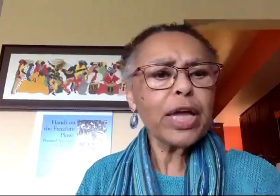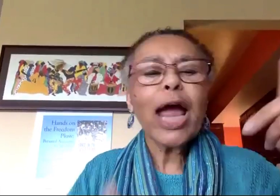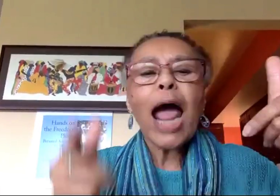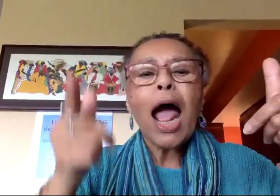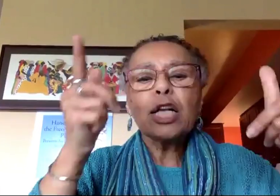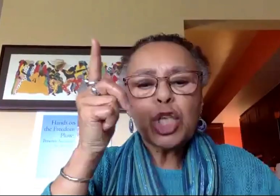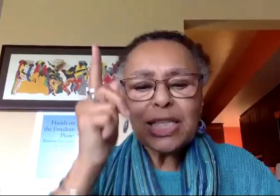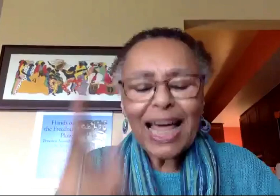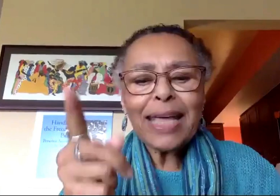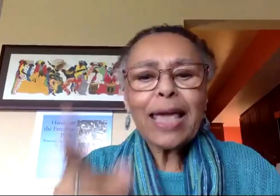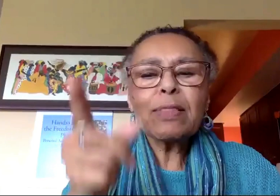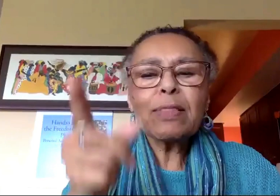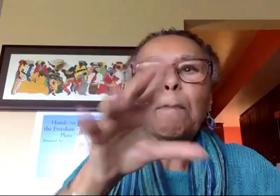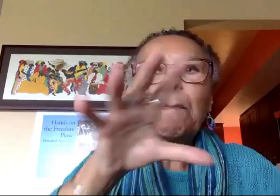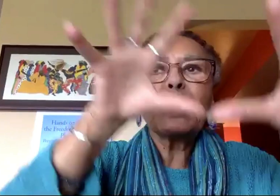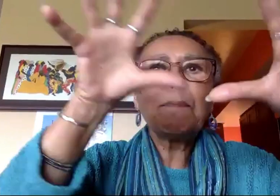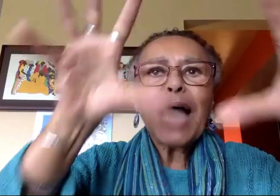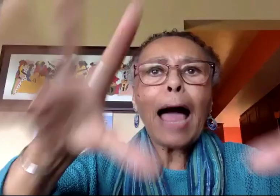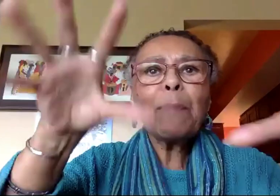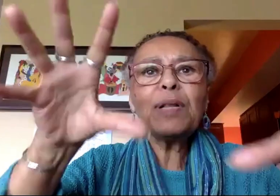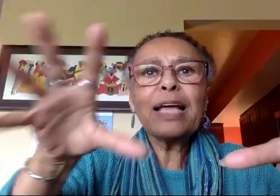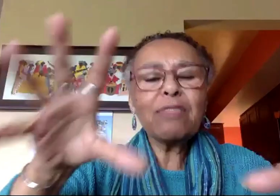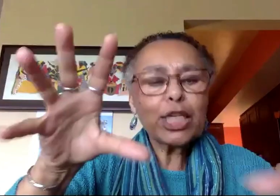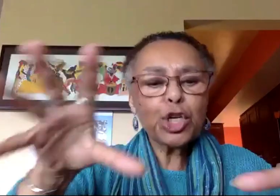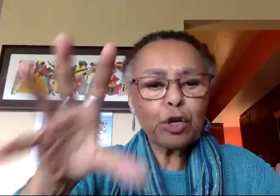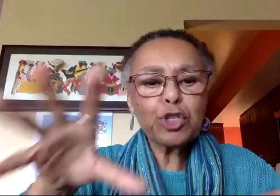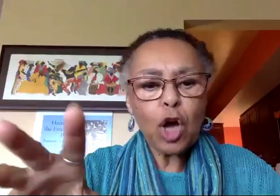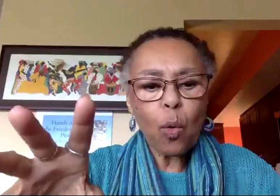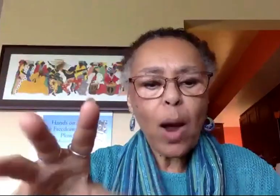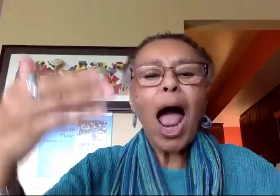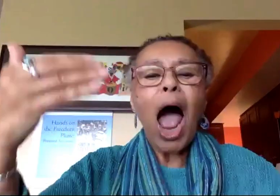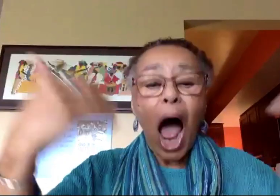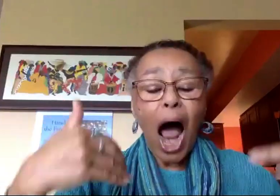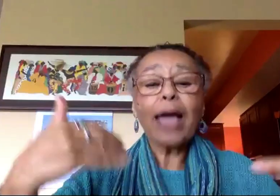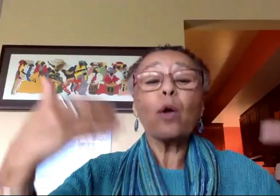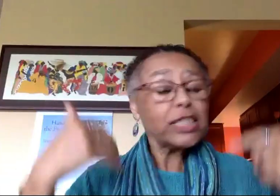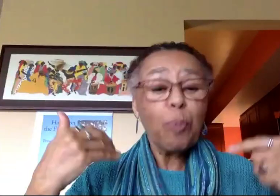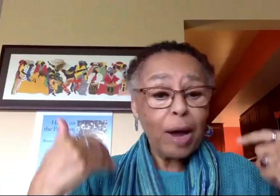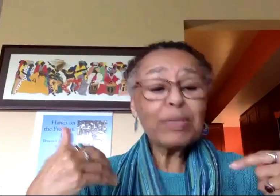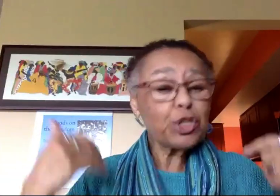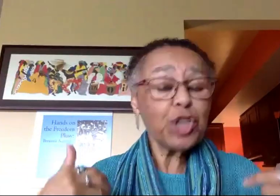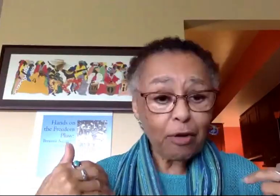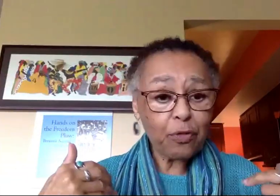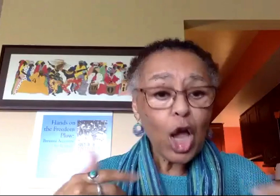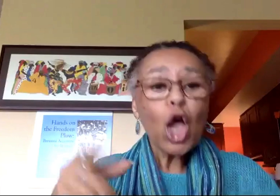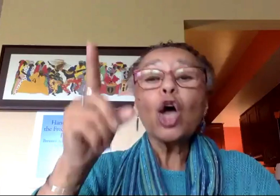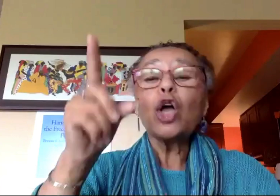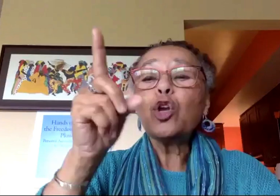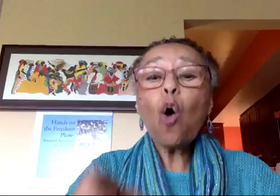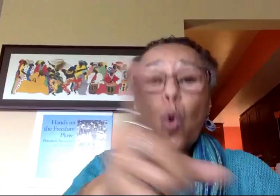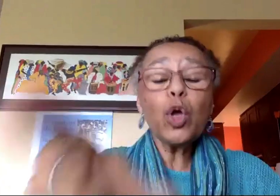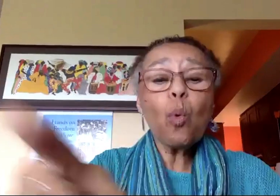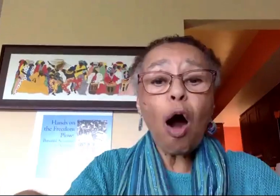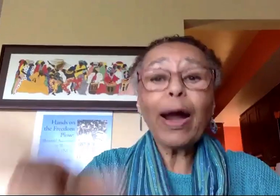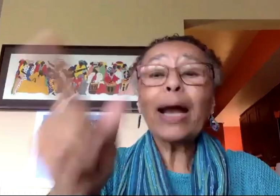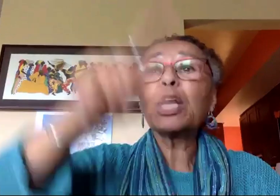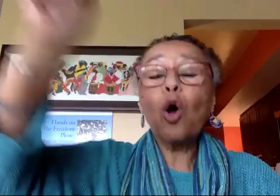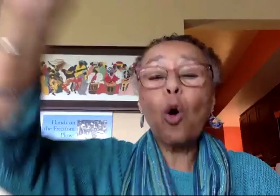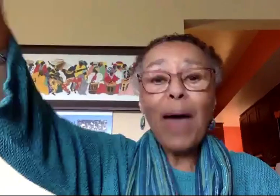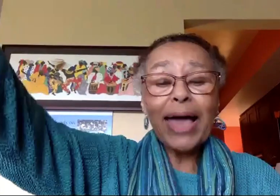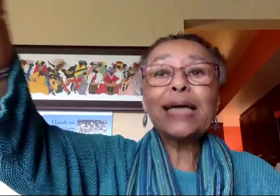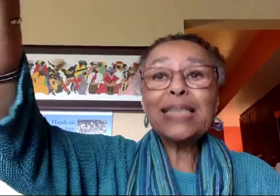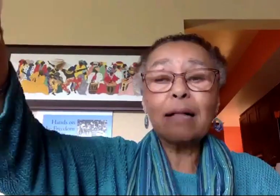you're here? To let the Black people in that church know, I, white supremacist sheriff, know who you are, and I'm